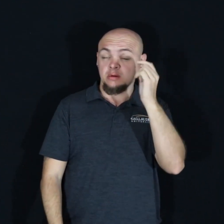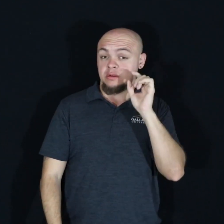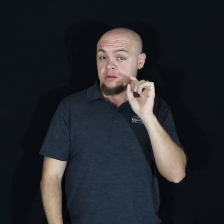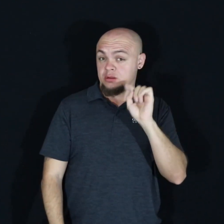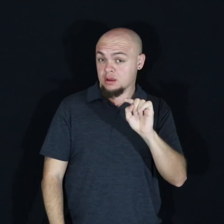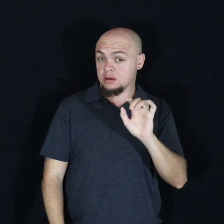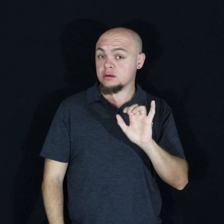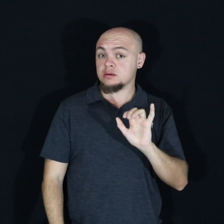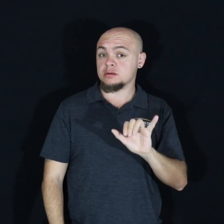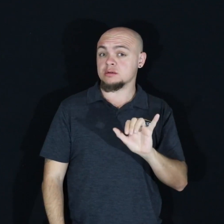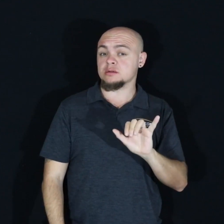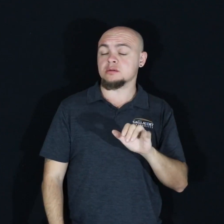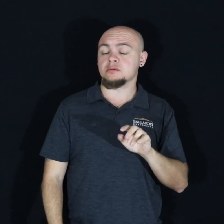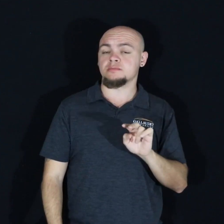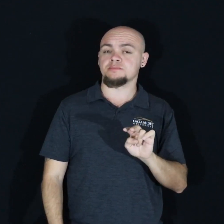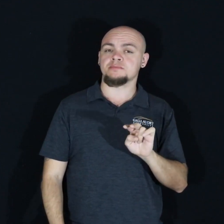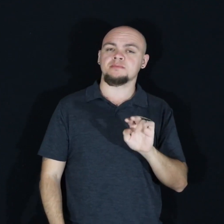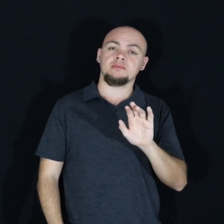You know,